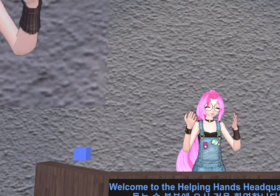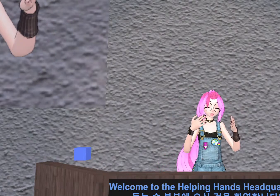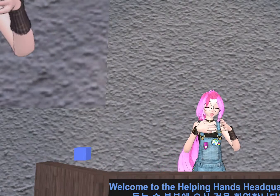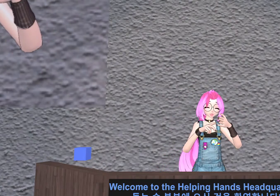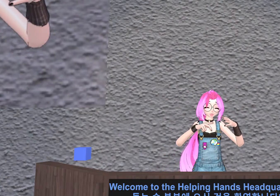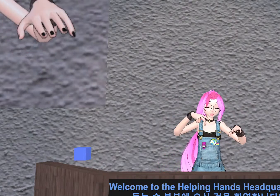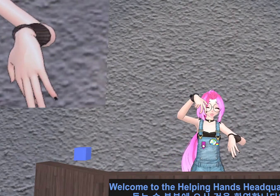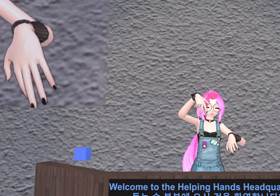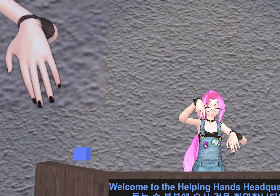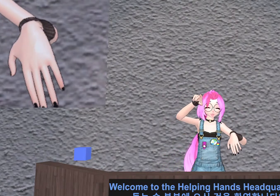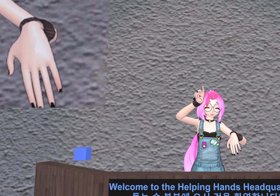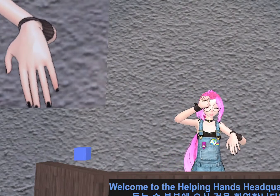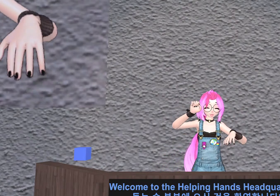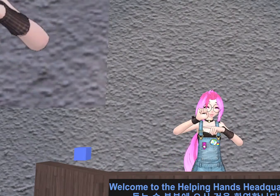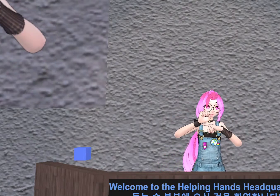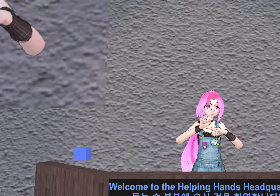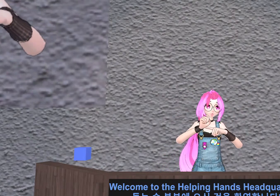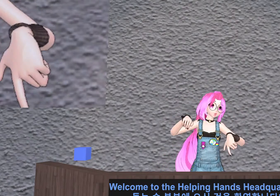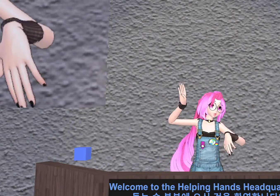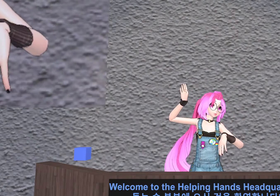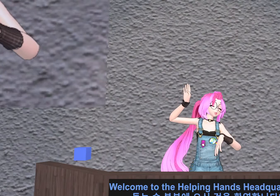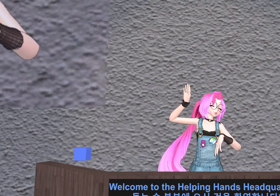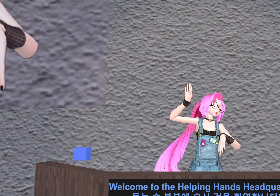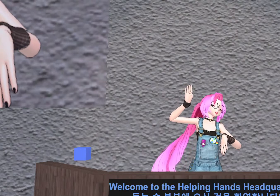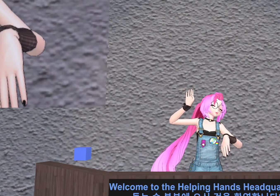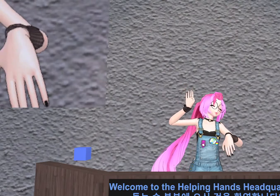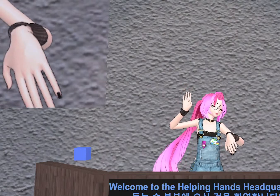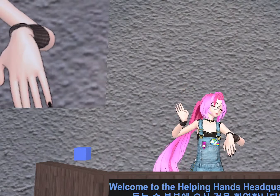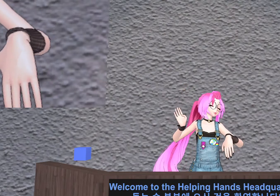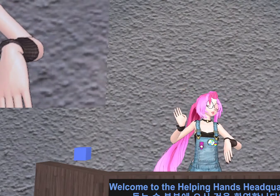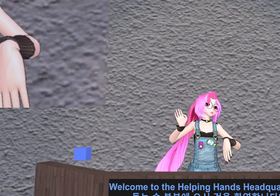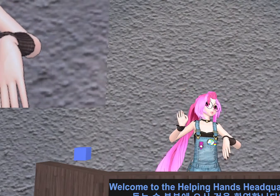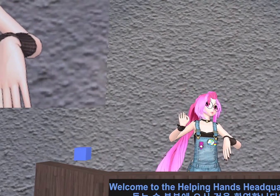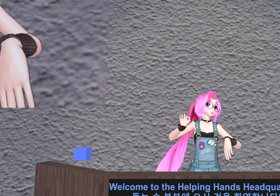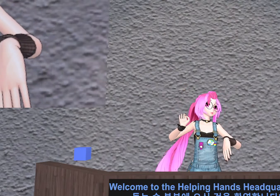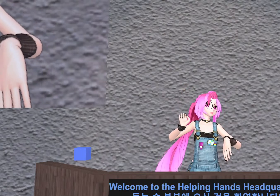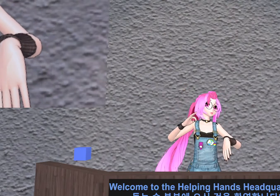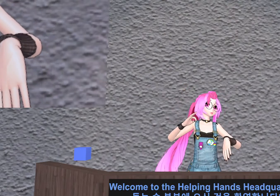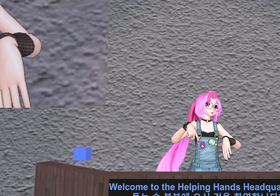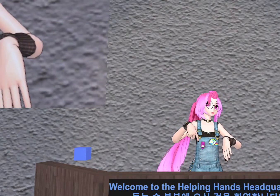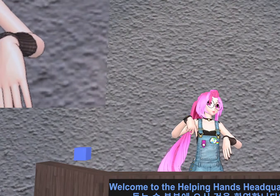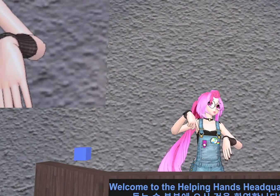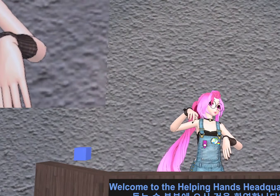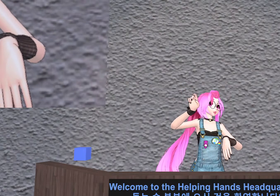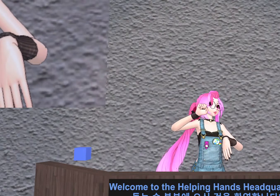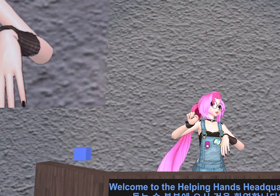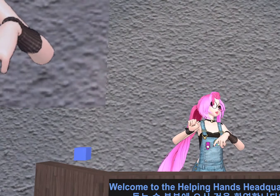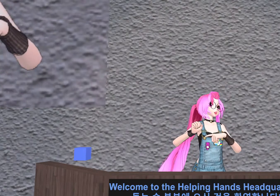if you know what I mean when I say PSE. Raise your hand if you know what that is.